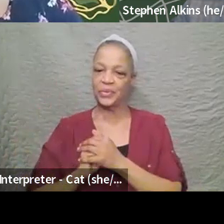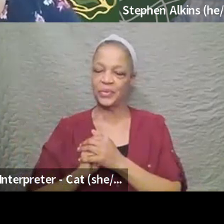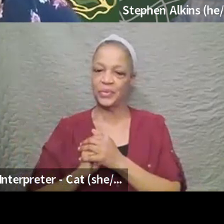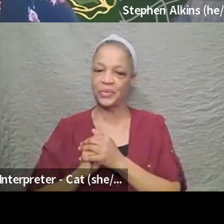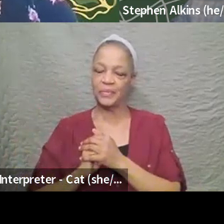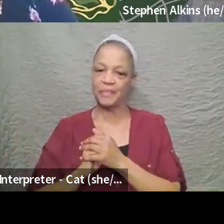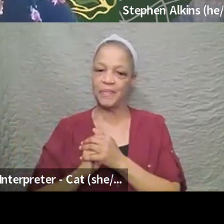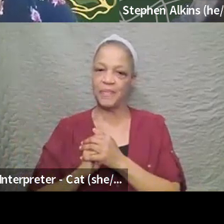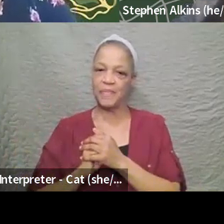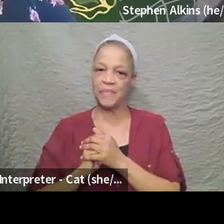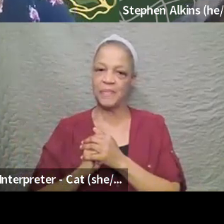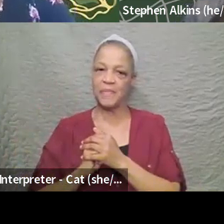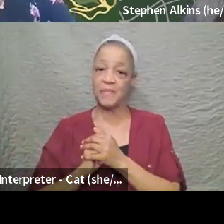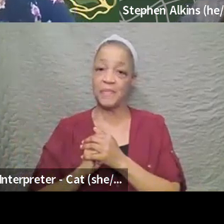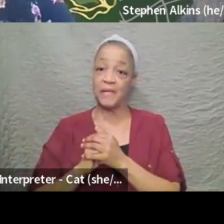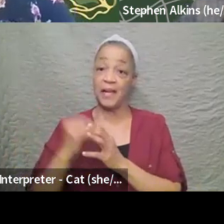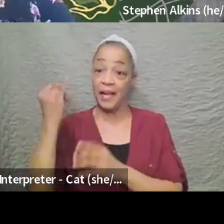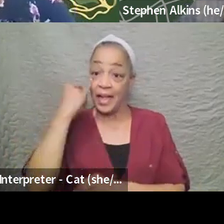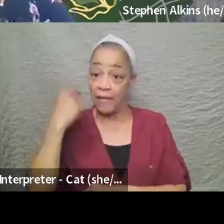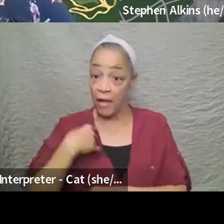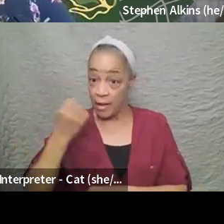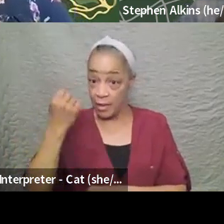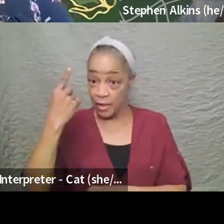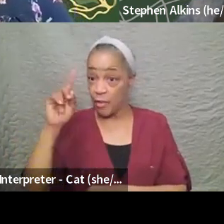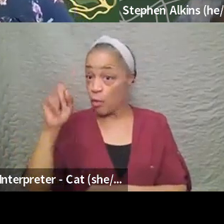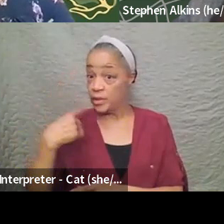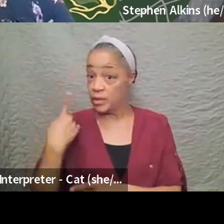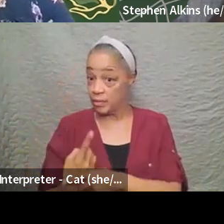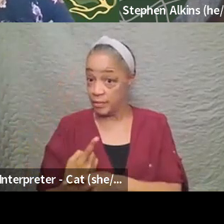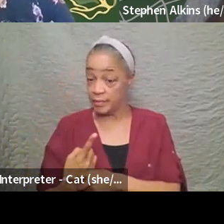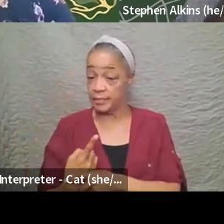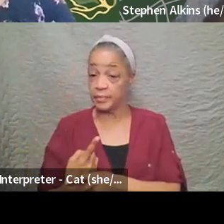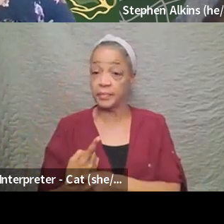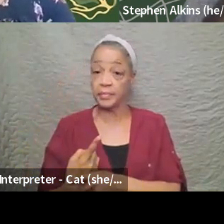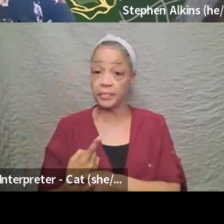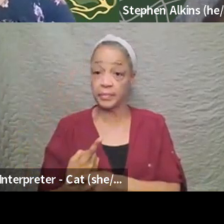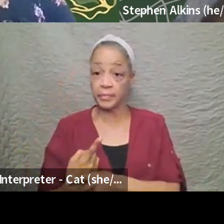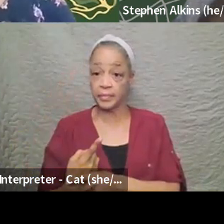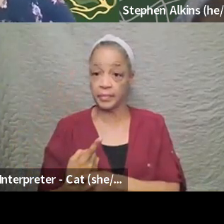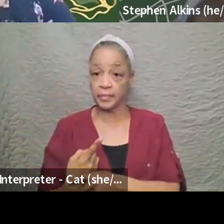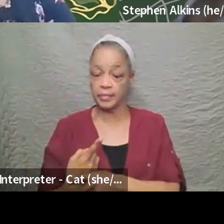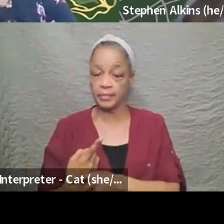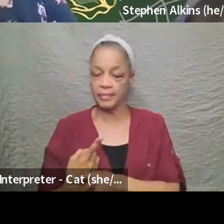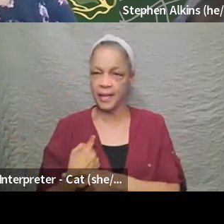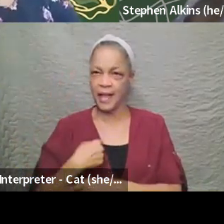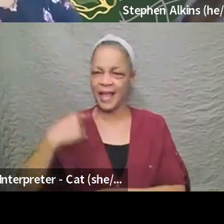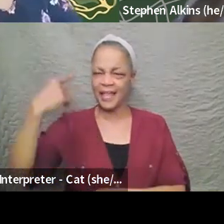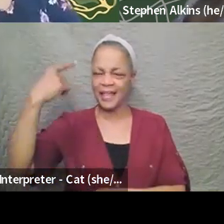So if I'm understanding the question correctly, I think